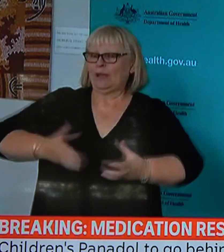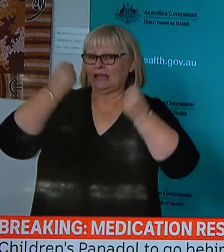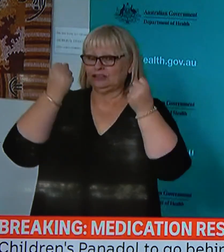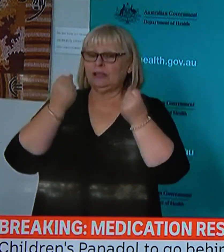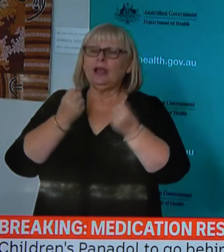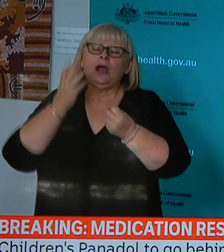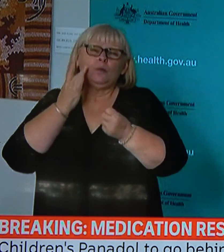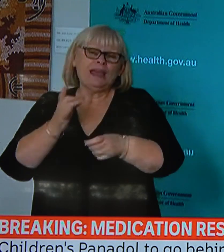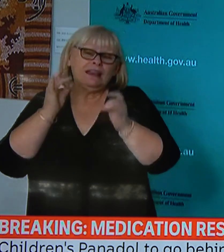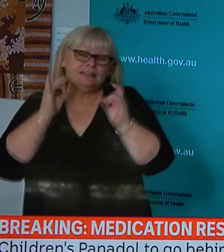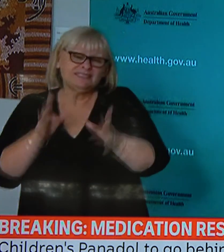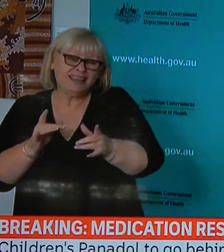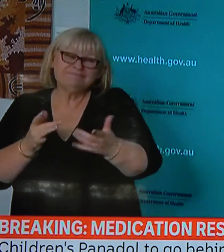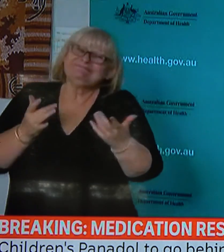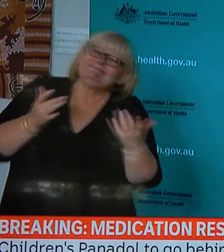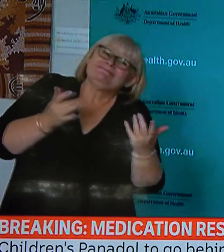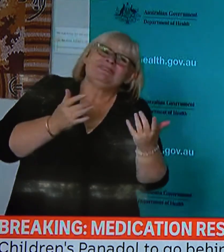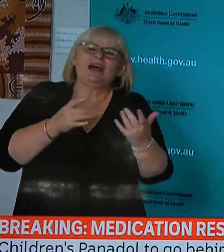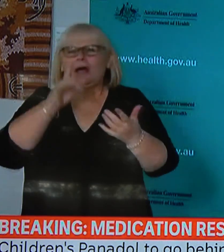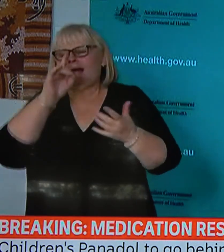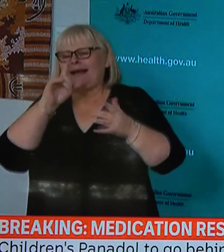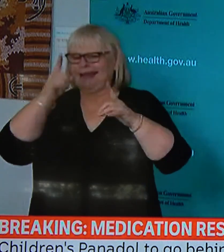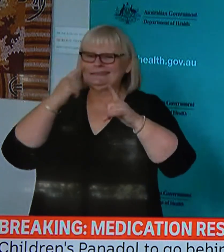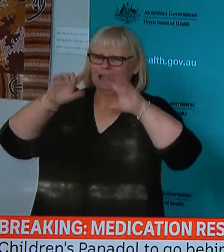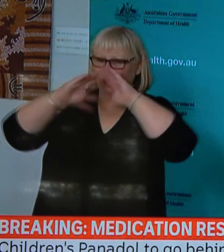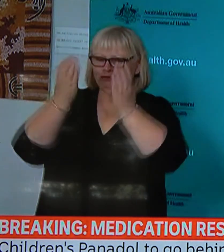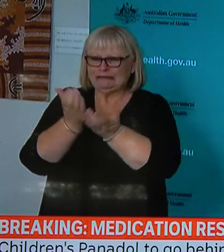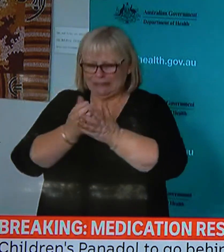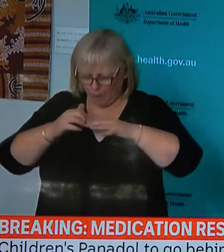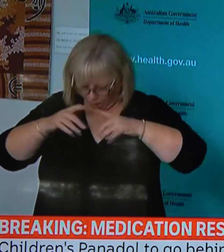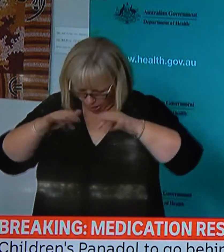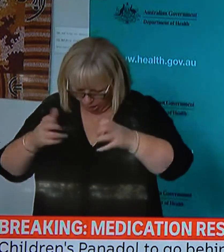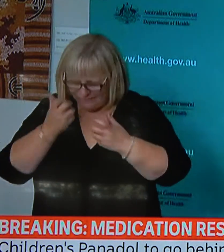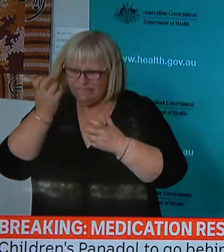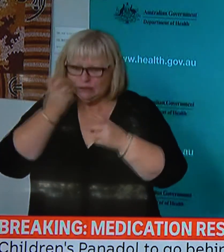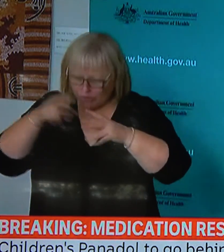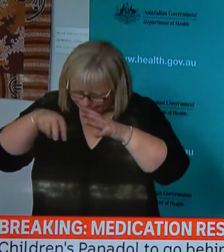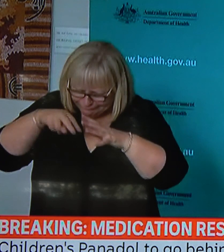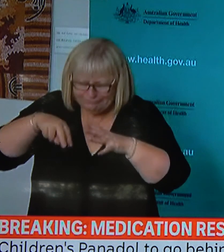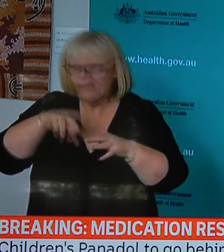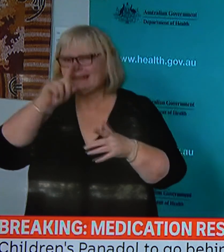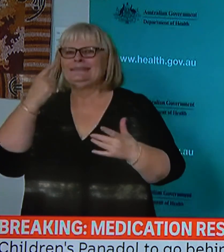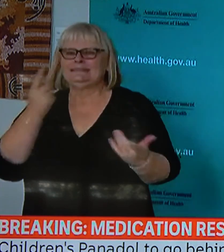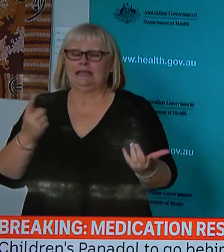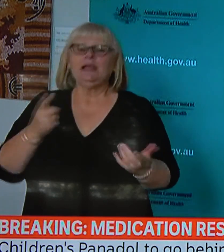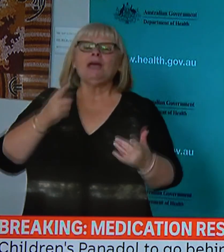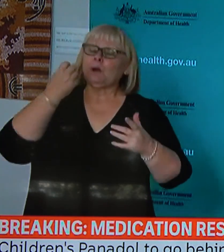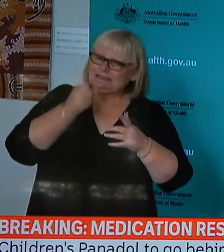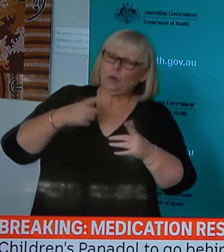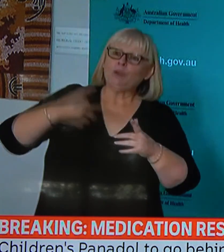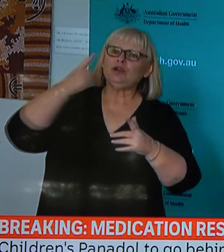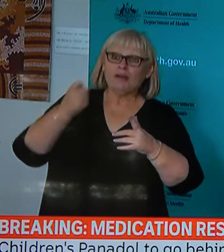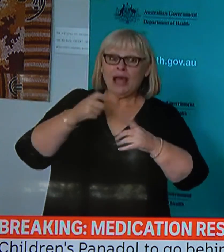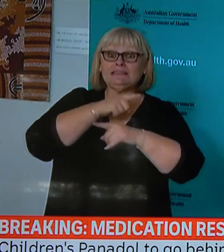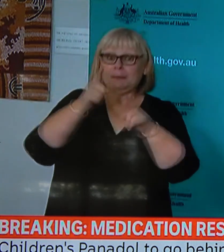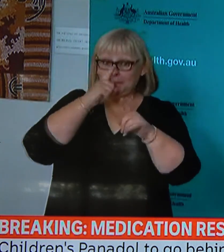start to decrease like that is I don't have a crystal ball, so we'll be working with that. But in the meantime, we're looking to find our cases, get them to